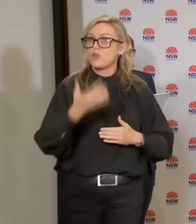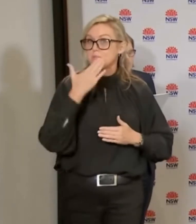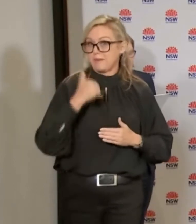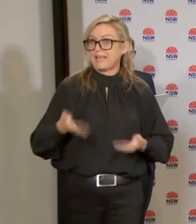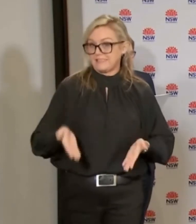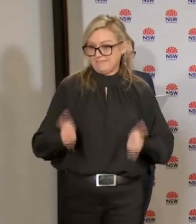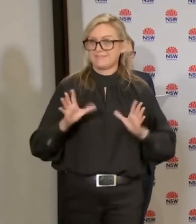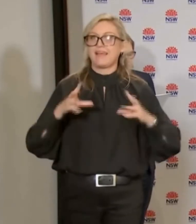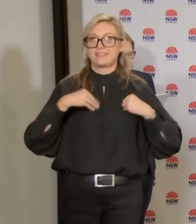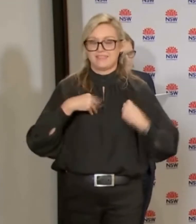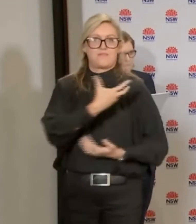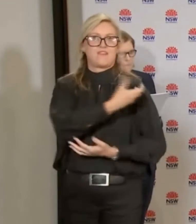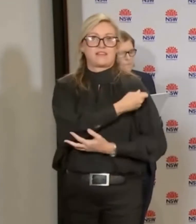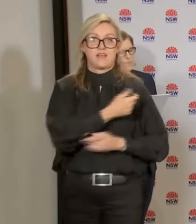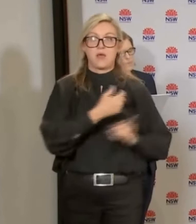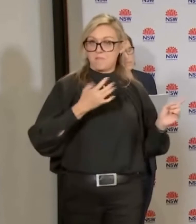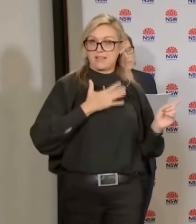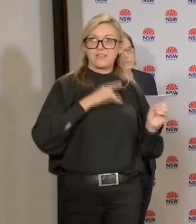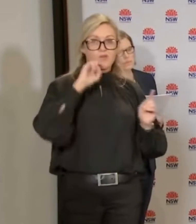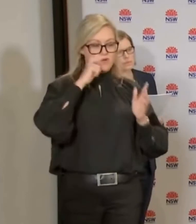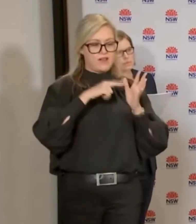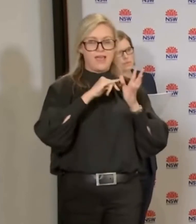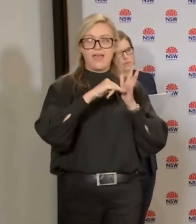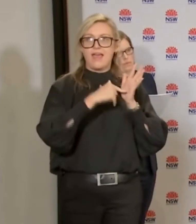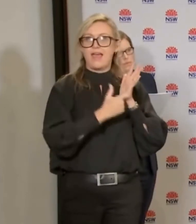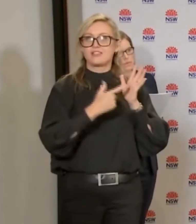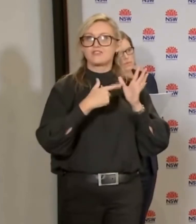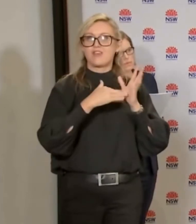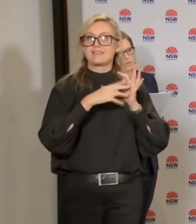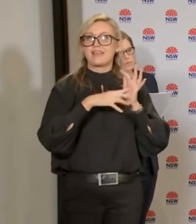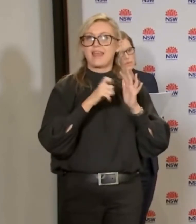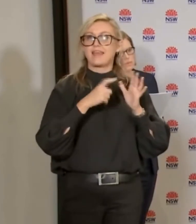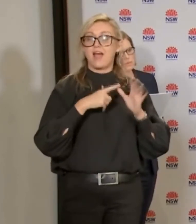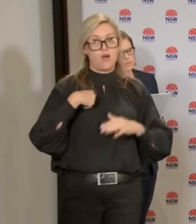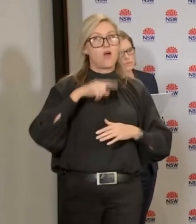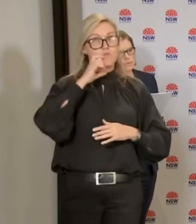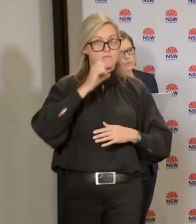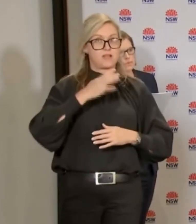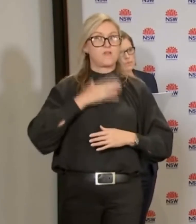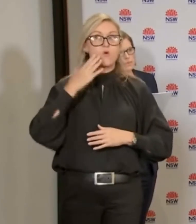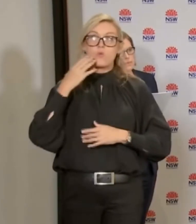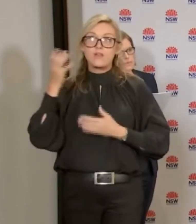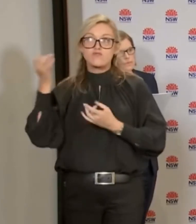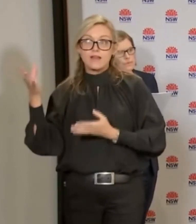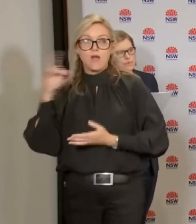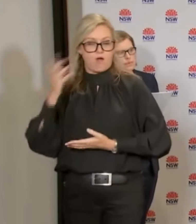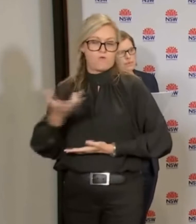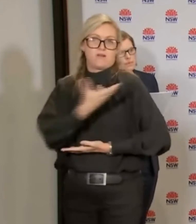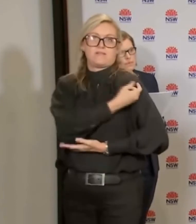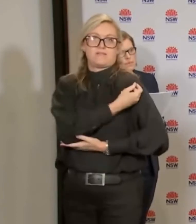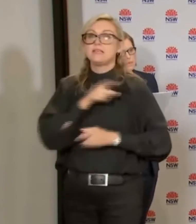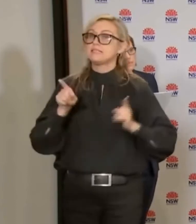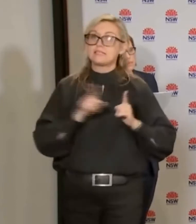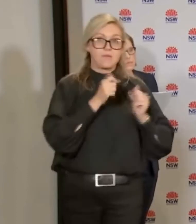the vaccine. As I've said, I'll be getting the AstraZeneca one as soon as it's made available to demonstrate to the community that that is as good as the